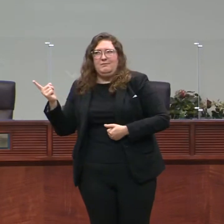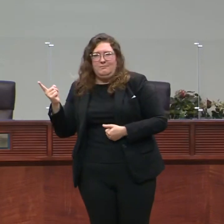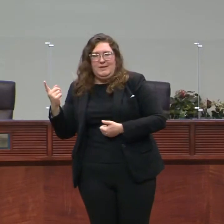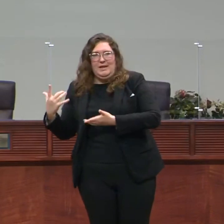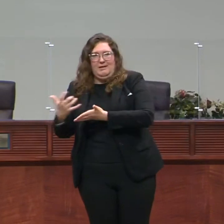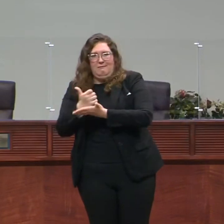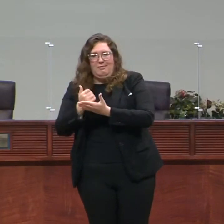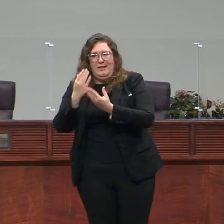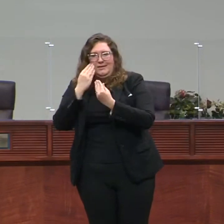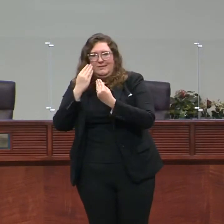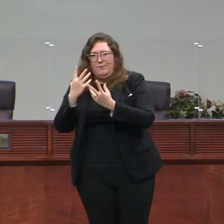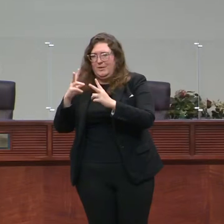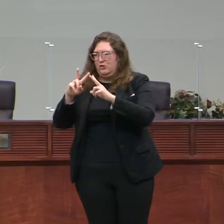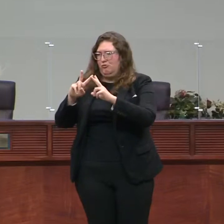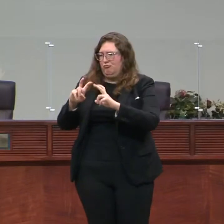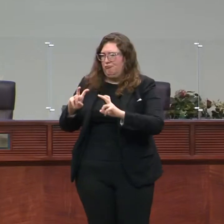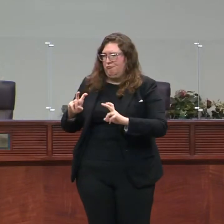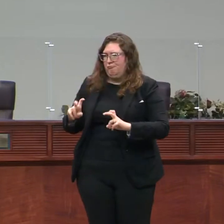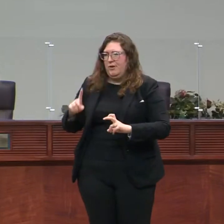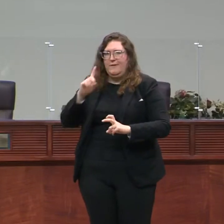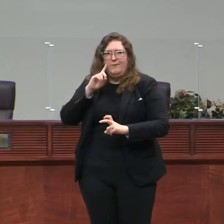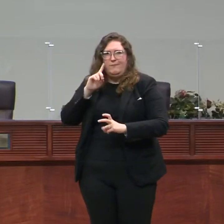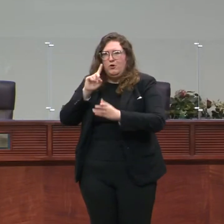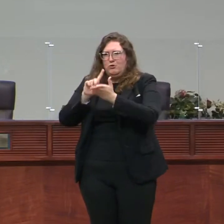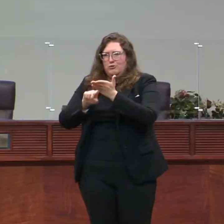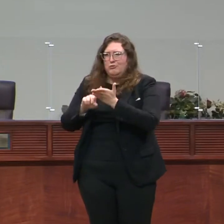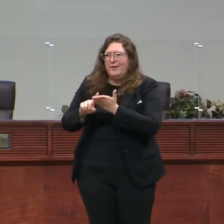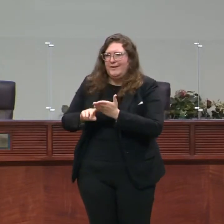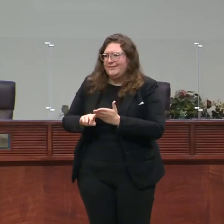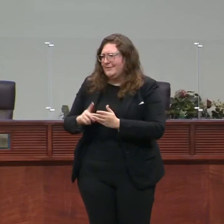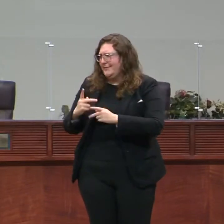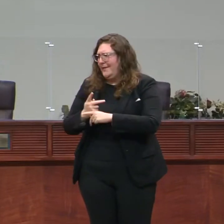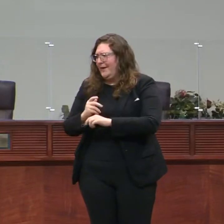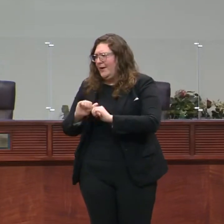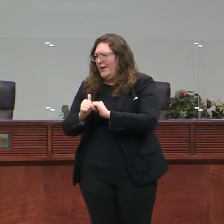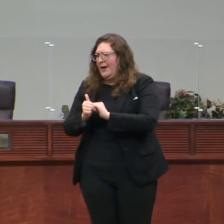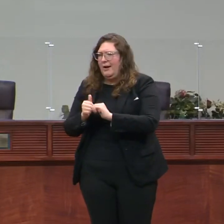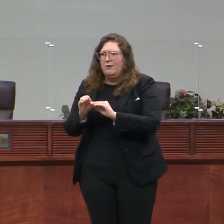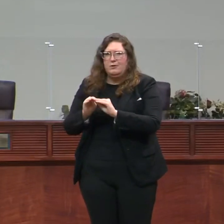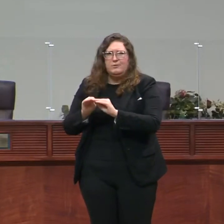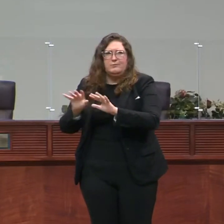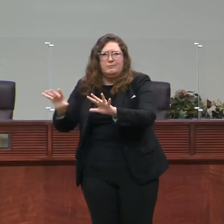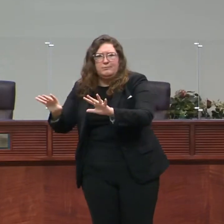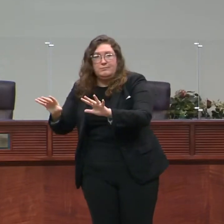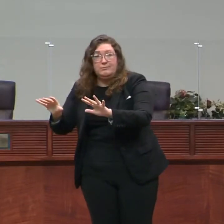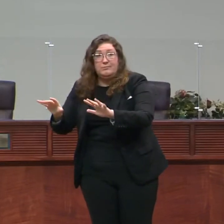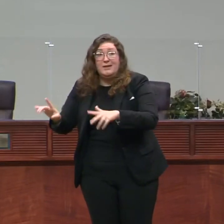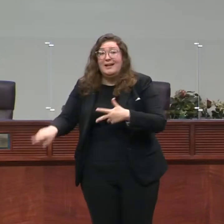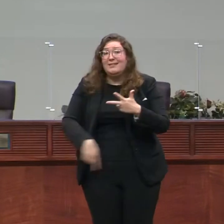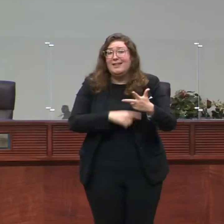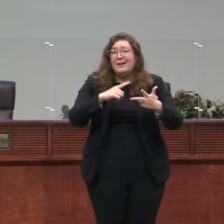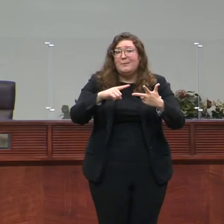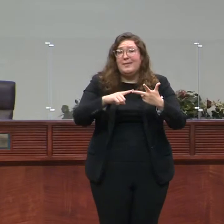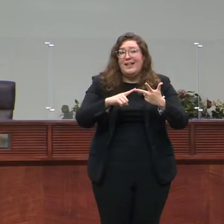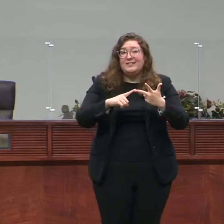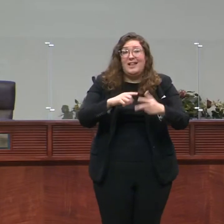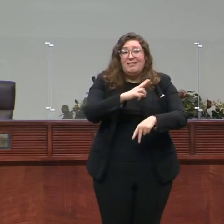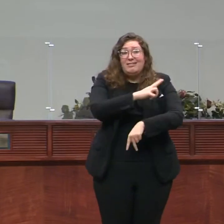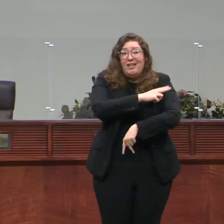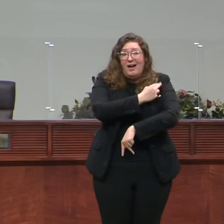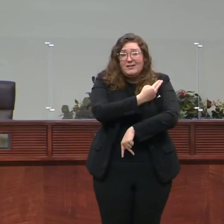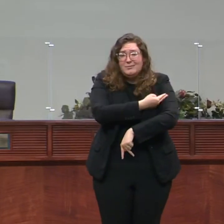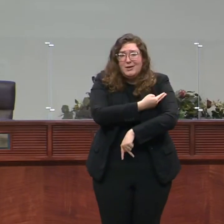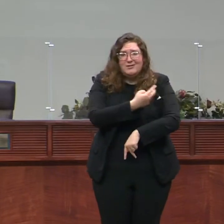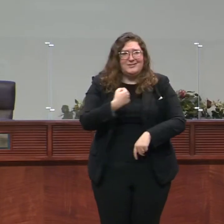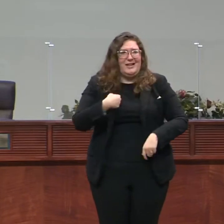then provides to us. But we also are in regular communications with our hospitals. And so the hospitals see a number